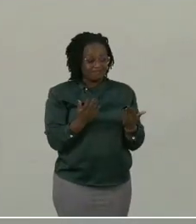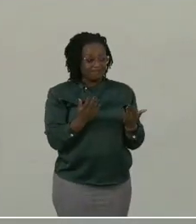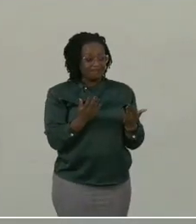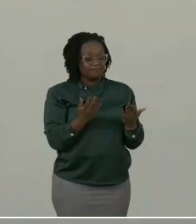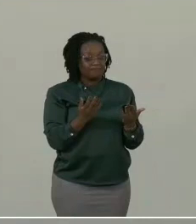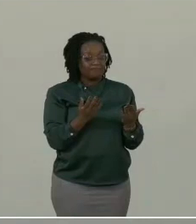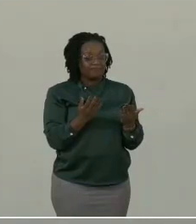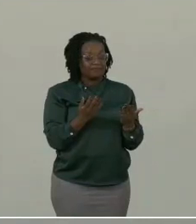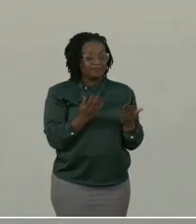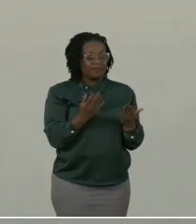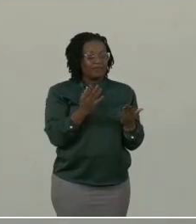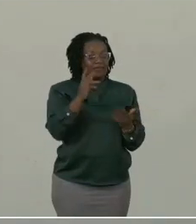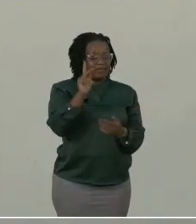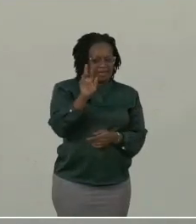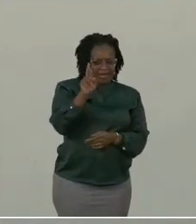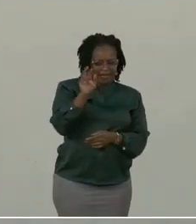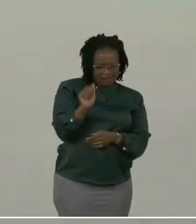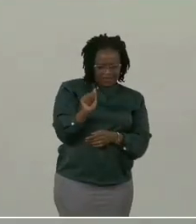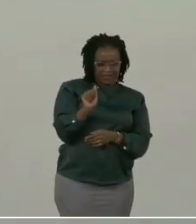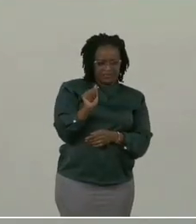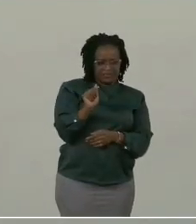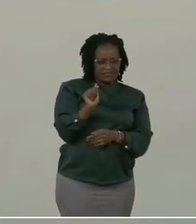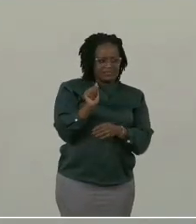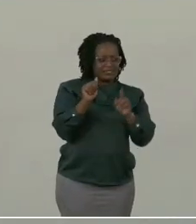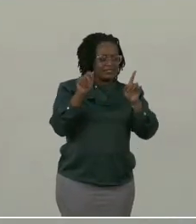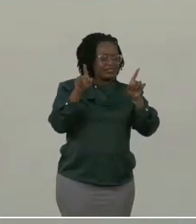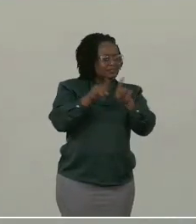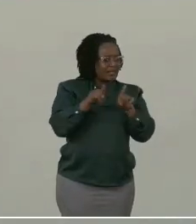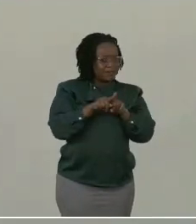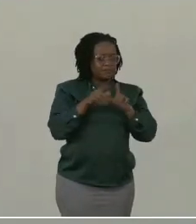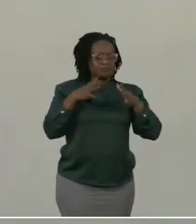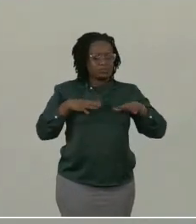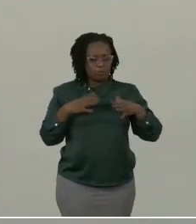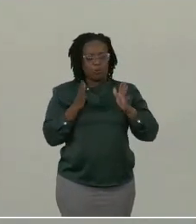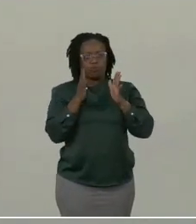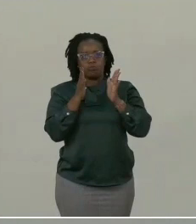hearing disabled and people with visual disability